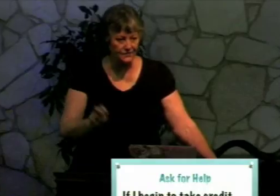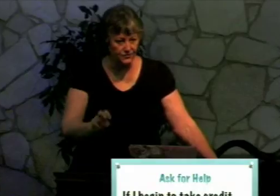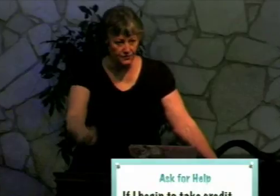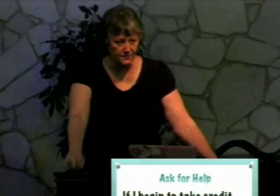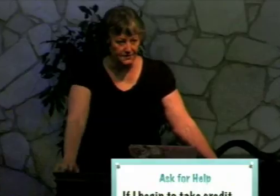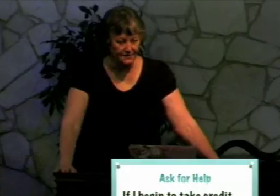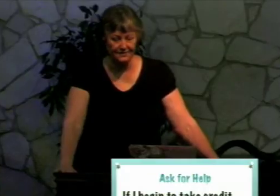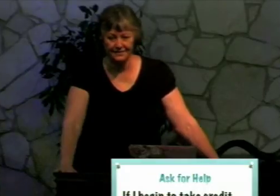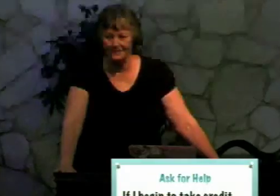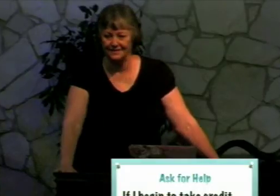the serpent.